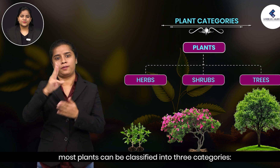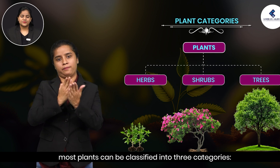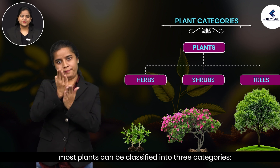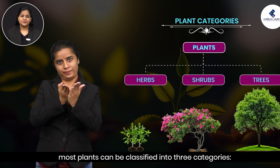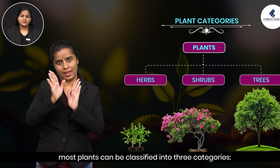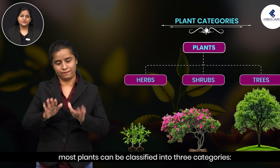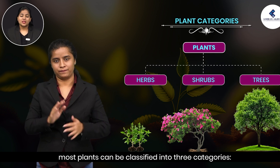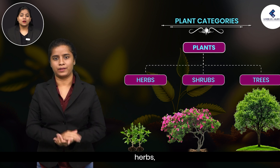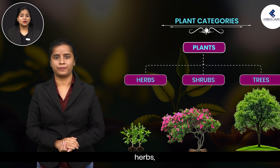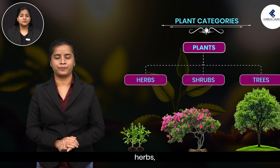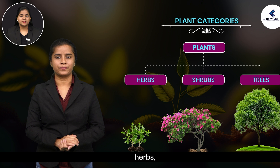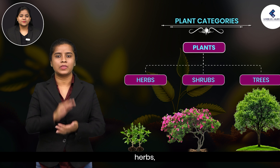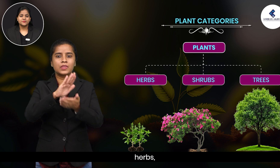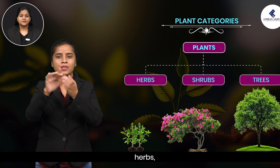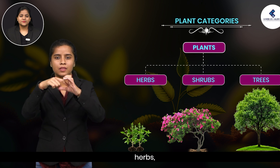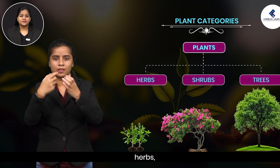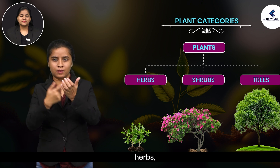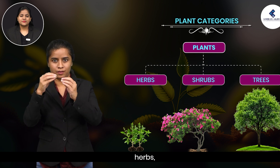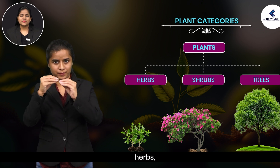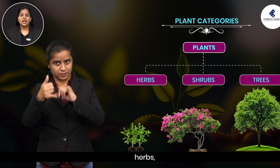categories: herbs,